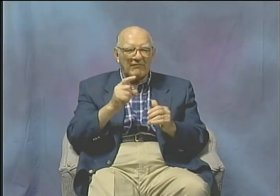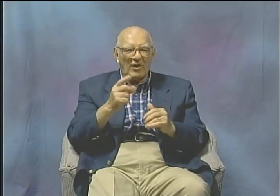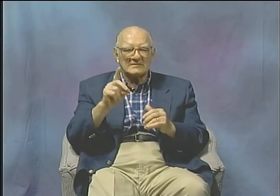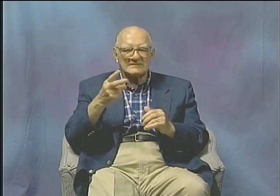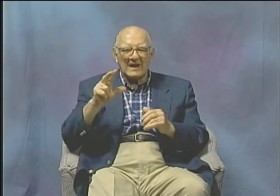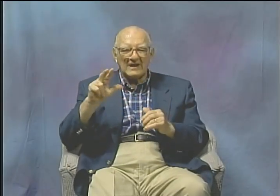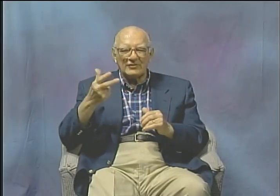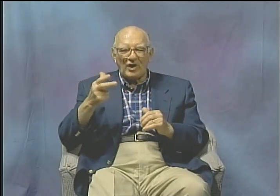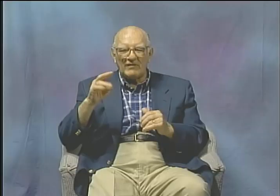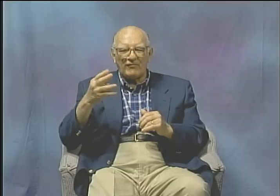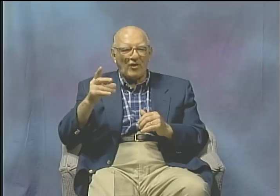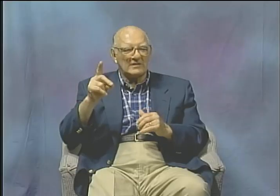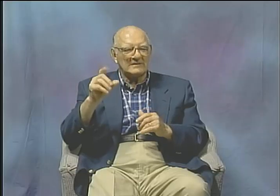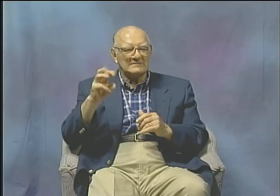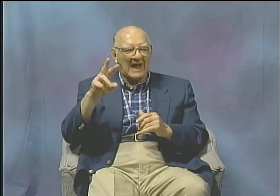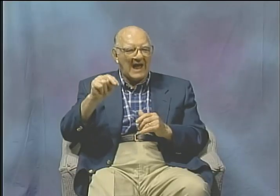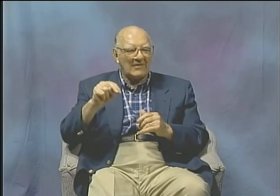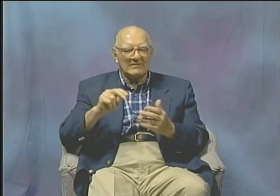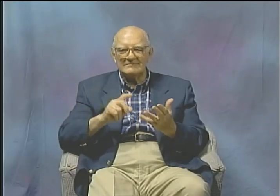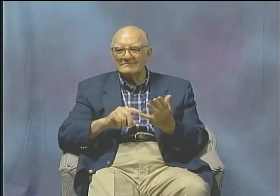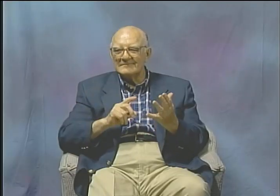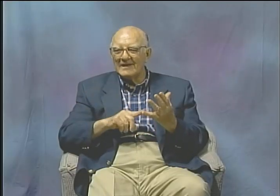1st, 2nd, 3rd, 4th down.